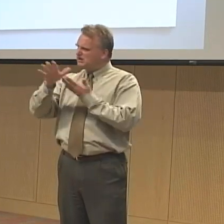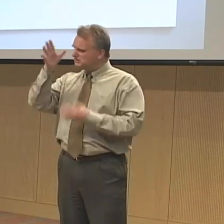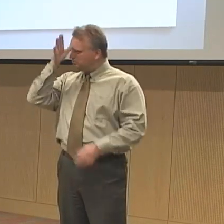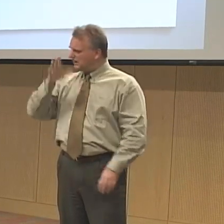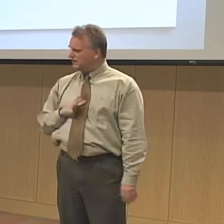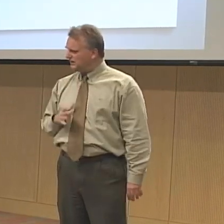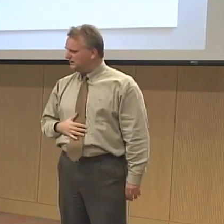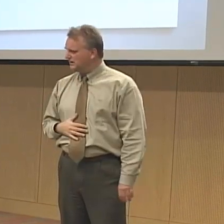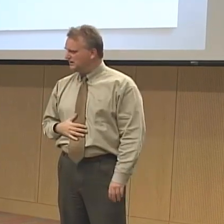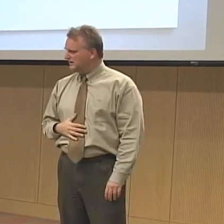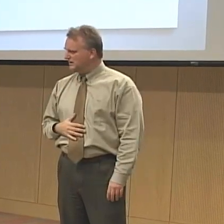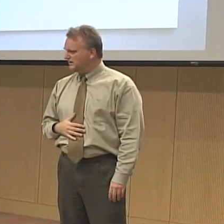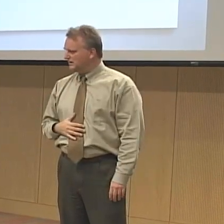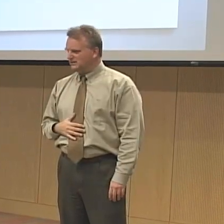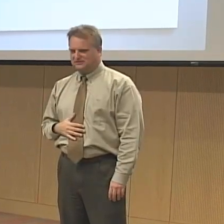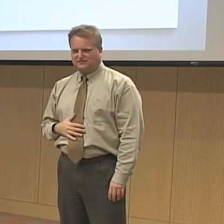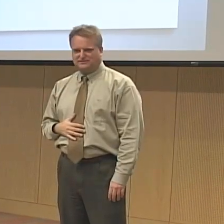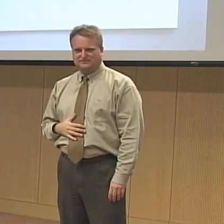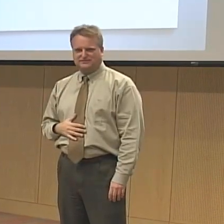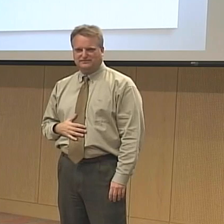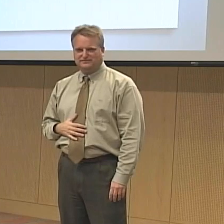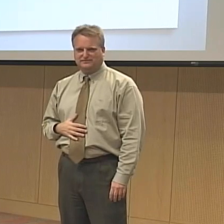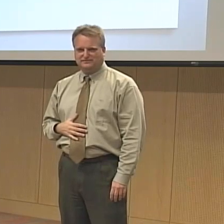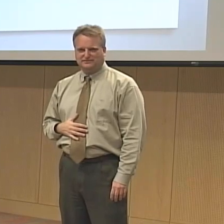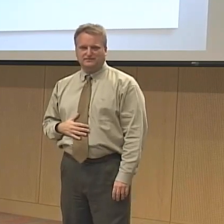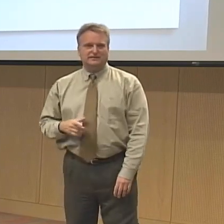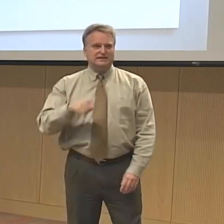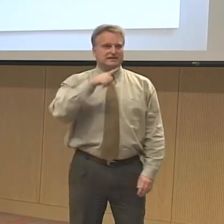Because you seem like such a nice man.